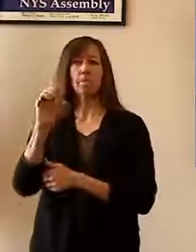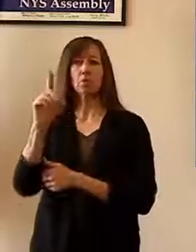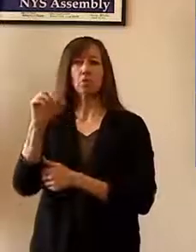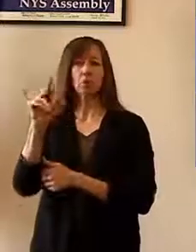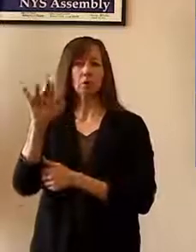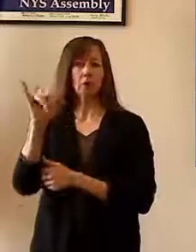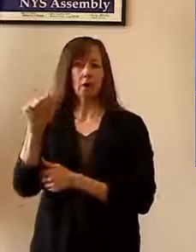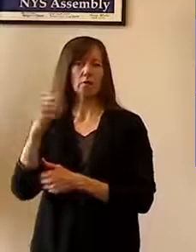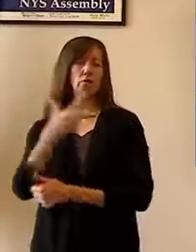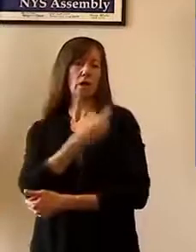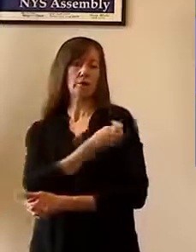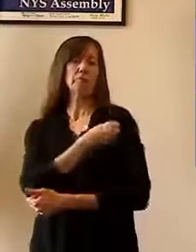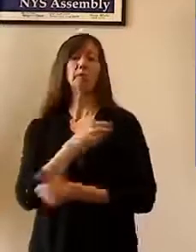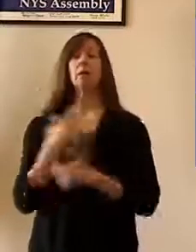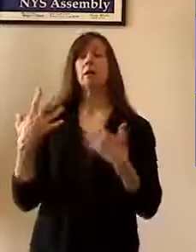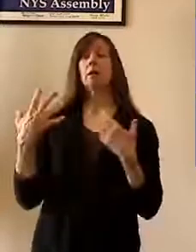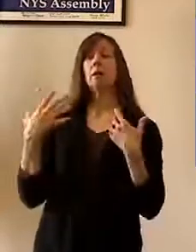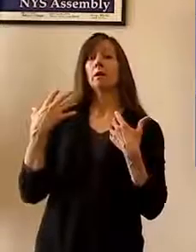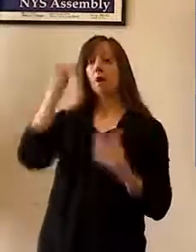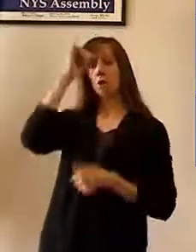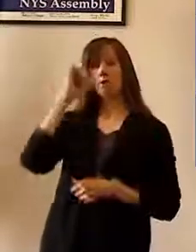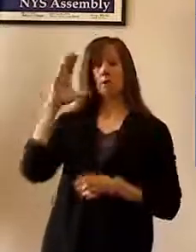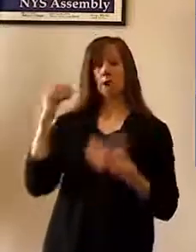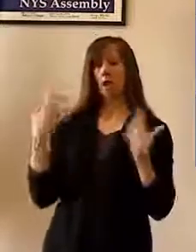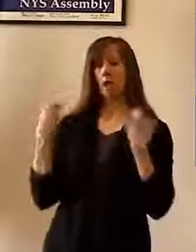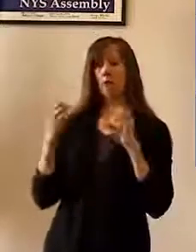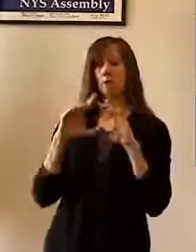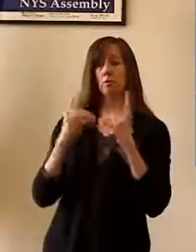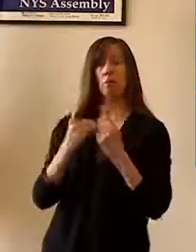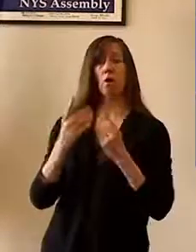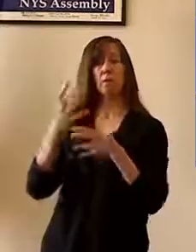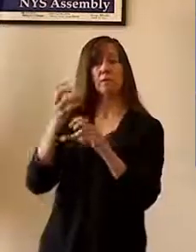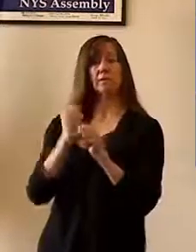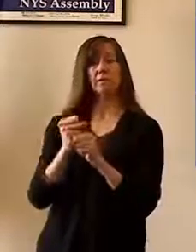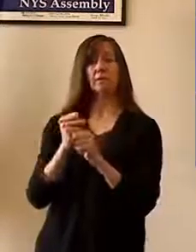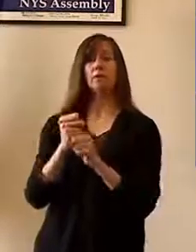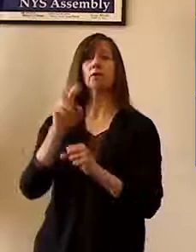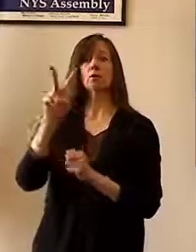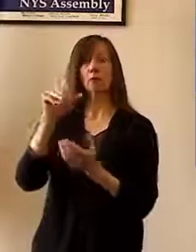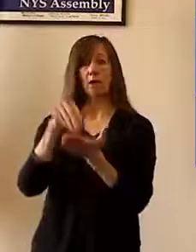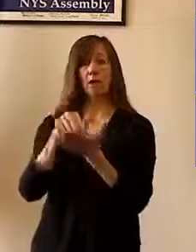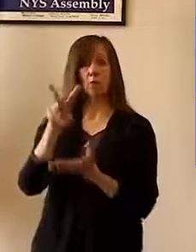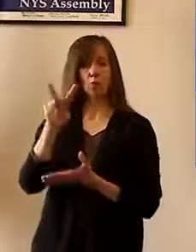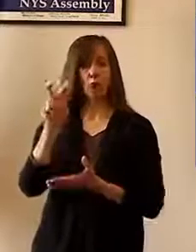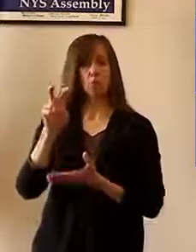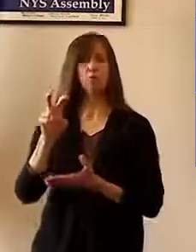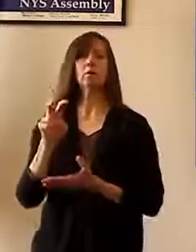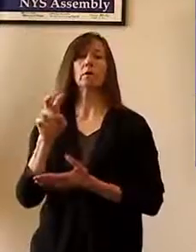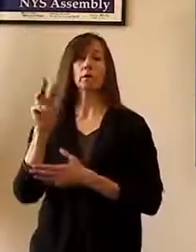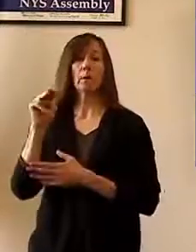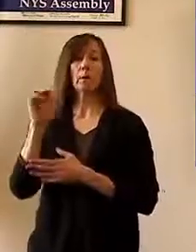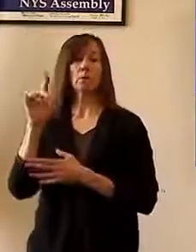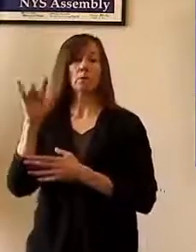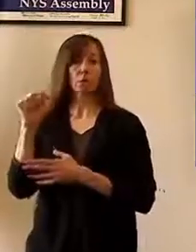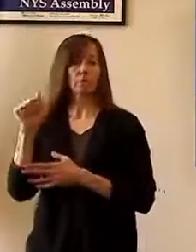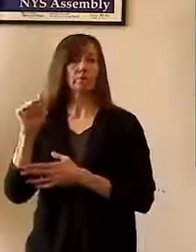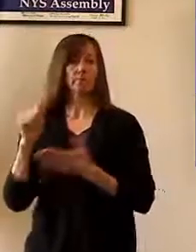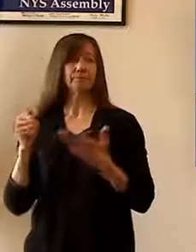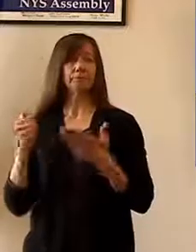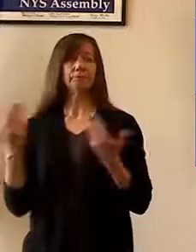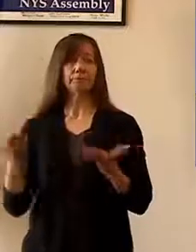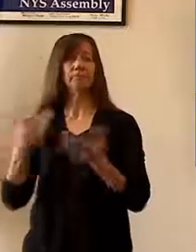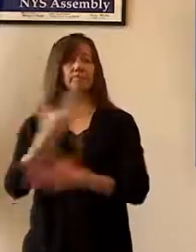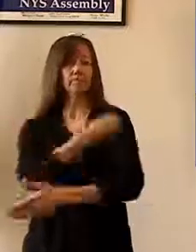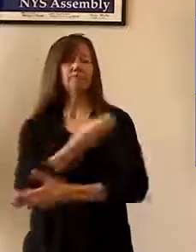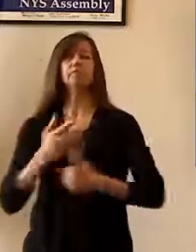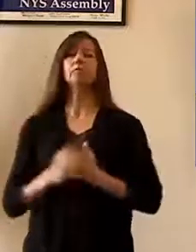County's health department is receiving and did receive 2,200 Moderna doses. Now, I will say it is a slight, now this is where things get complicated.